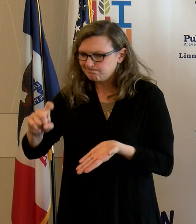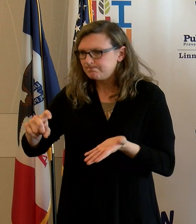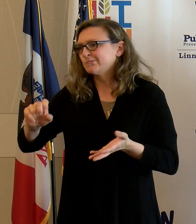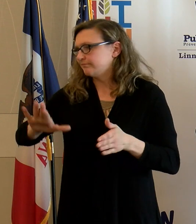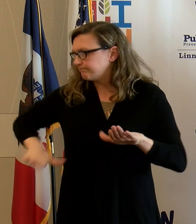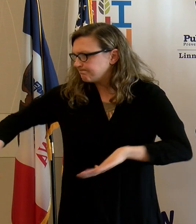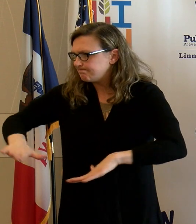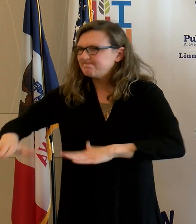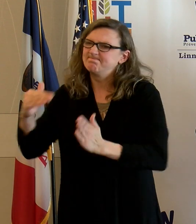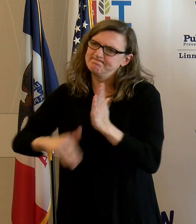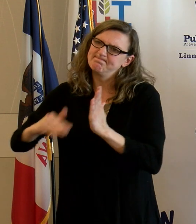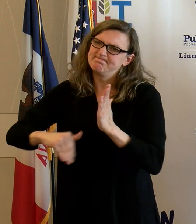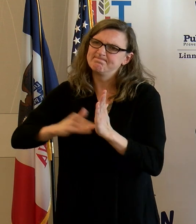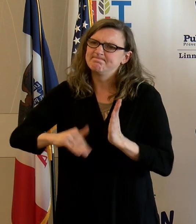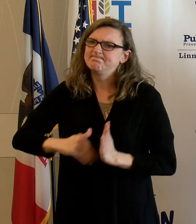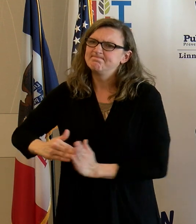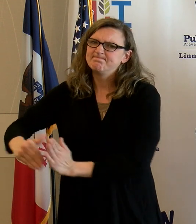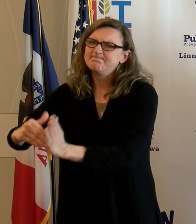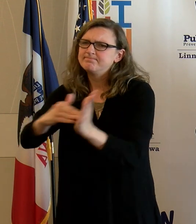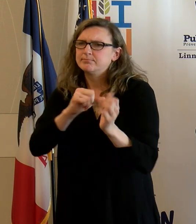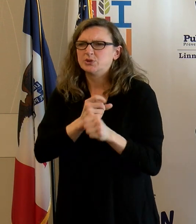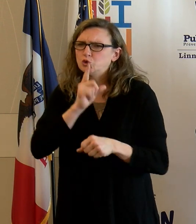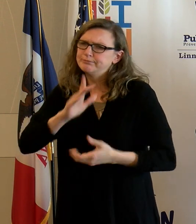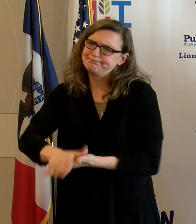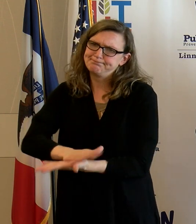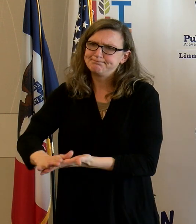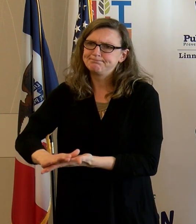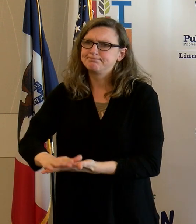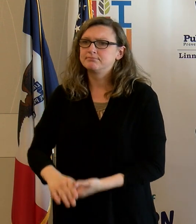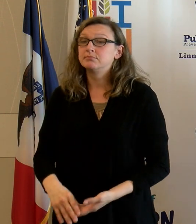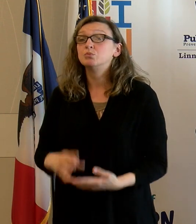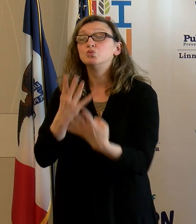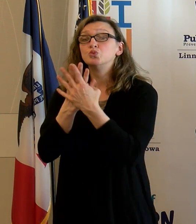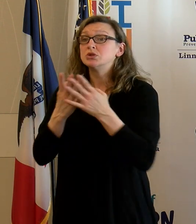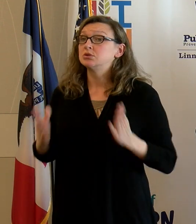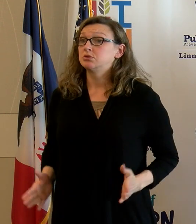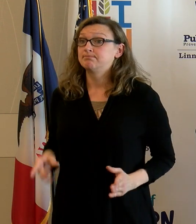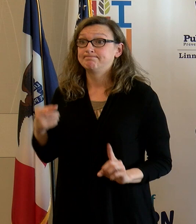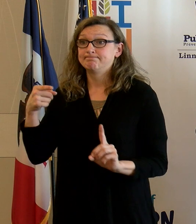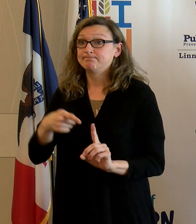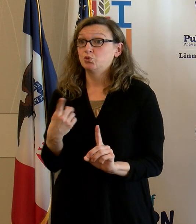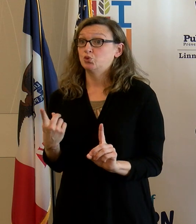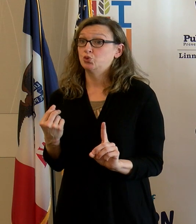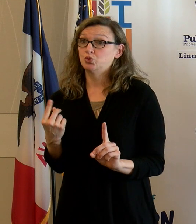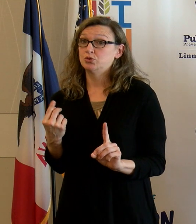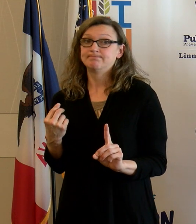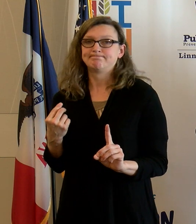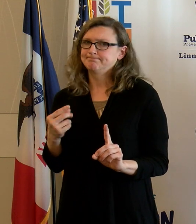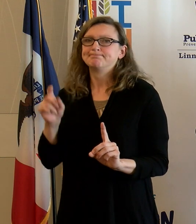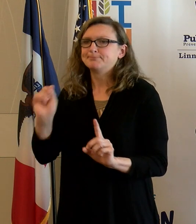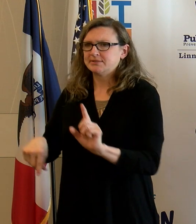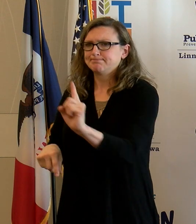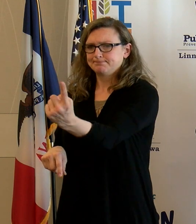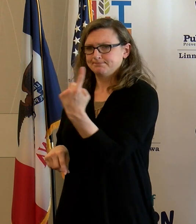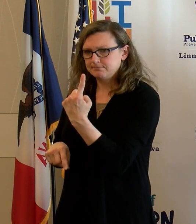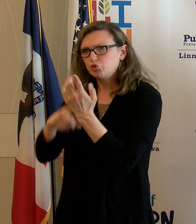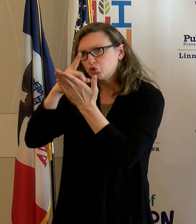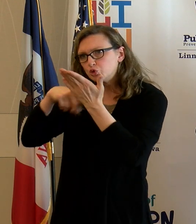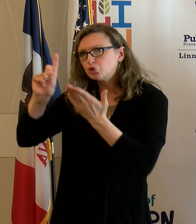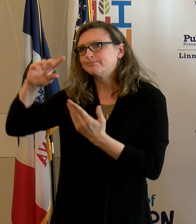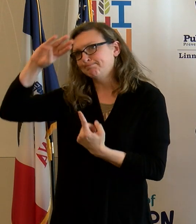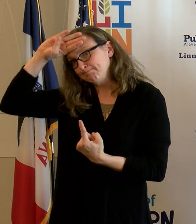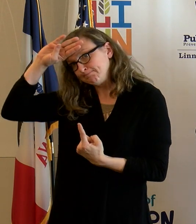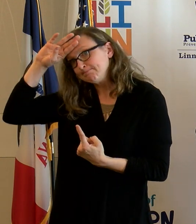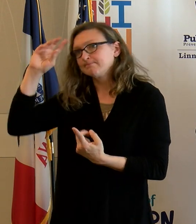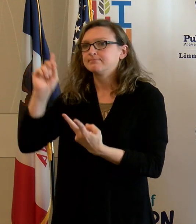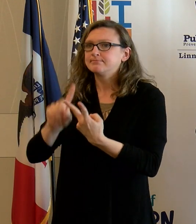well. We are now screening all of the inmates before they have access into the building. We actually do the screening out in the Sally Port area of the